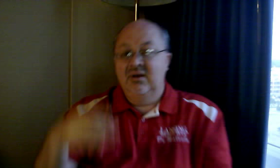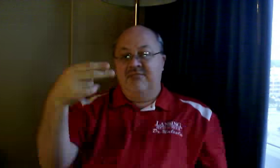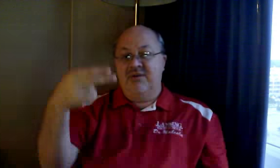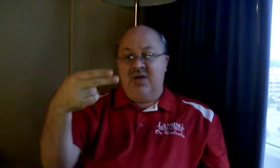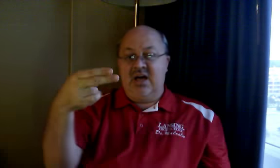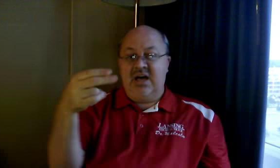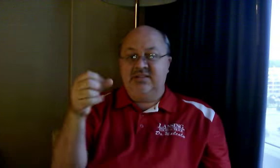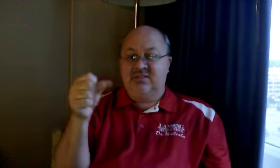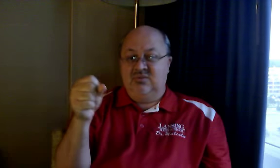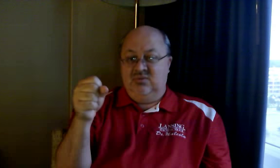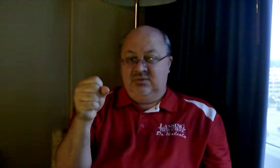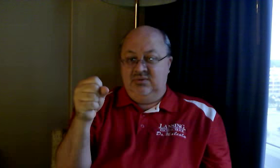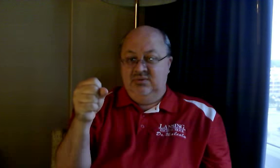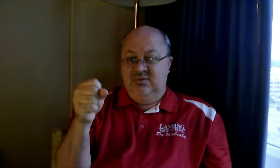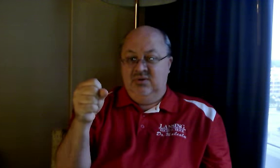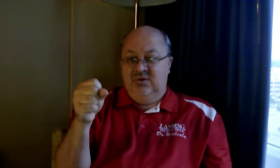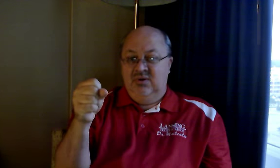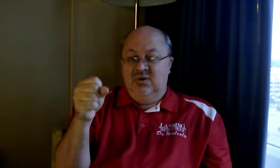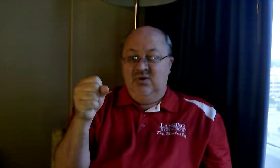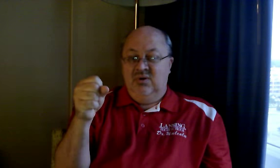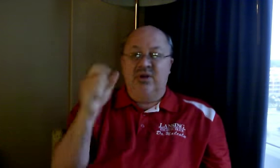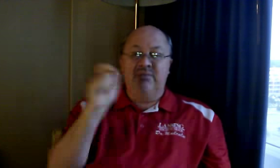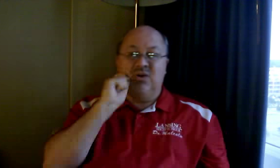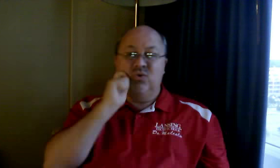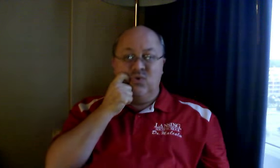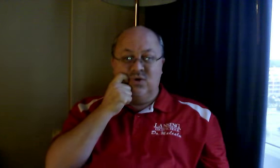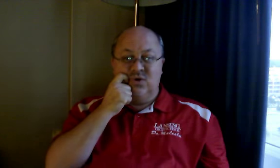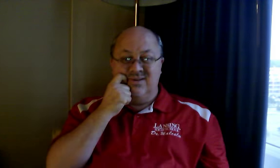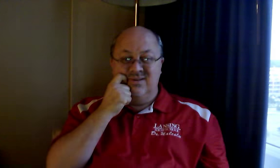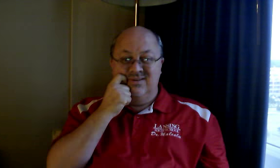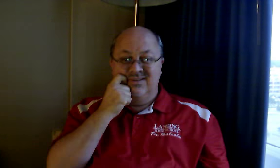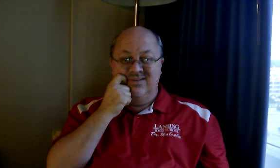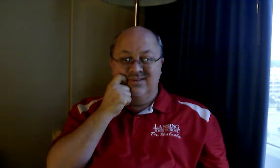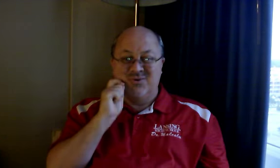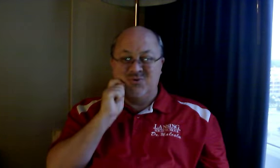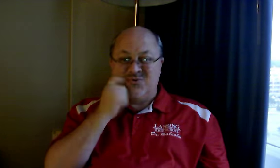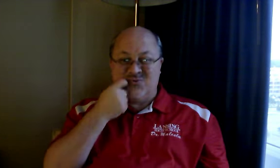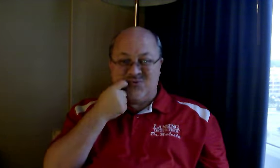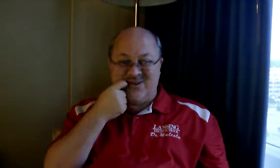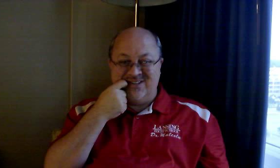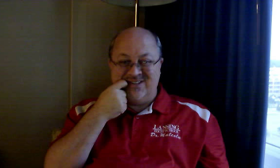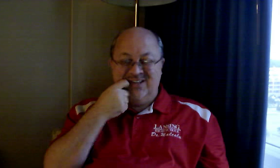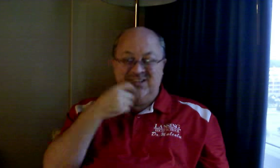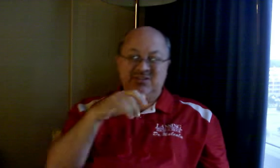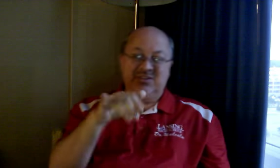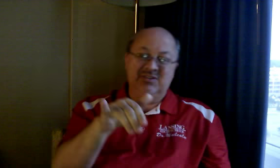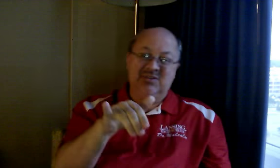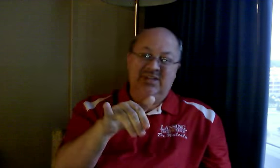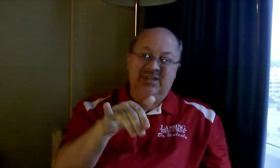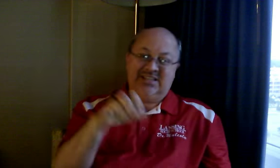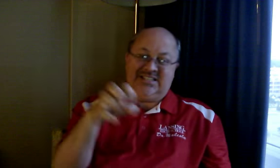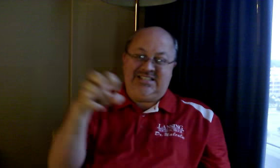from the high school want to be cool. Cool. So they'll do it like this. Yes.